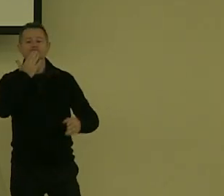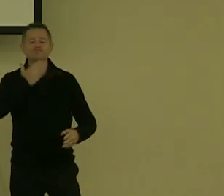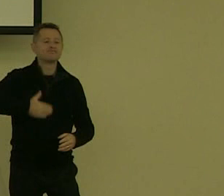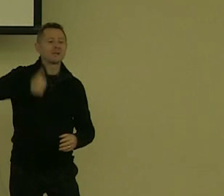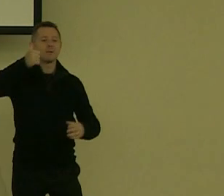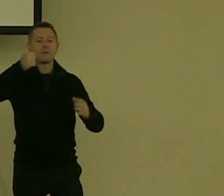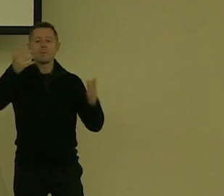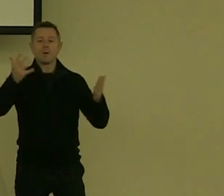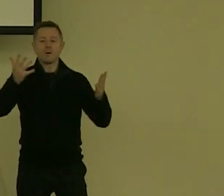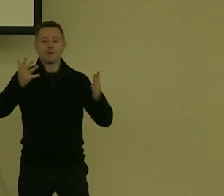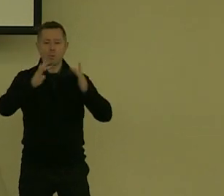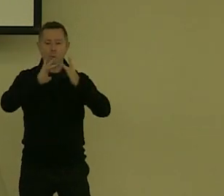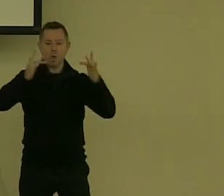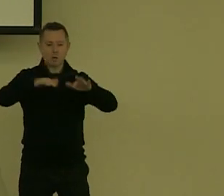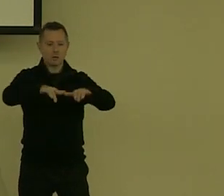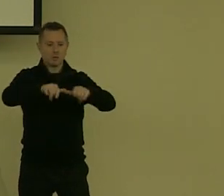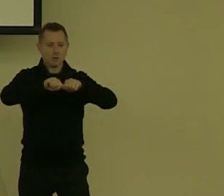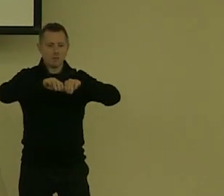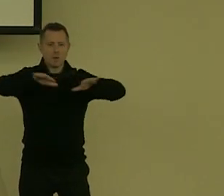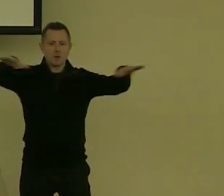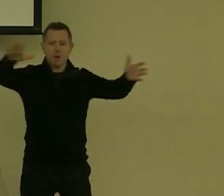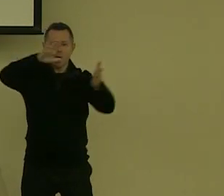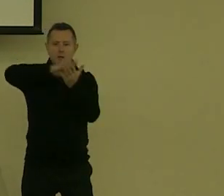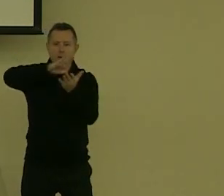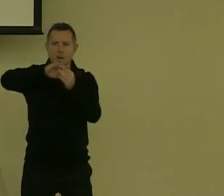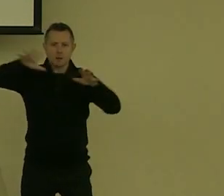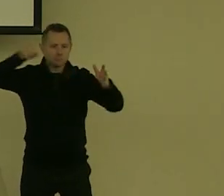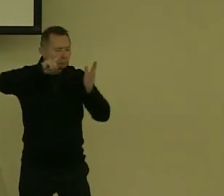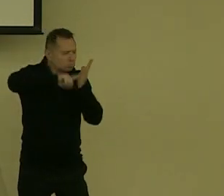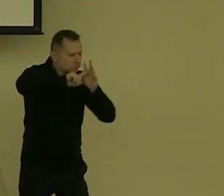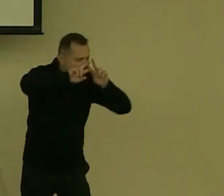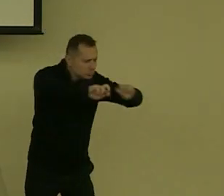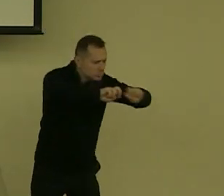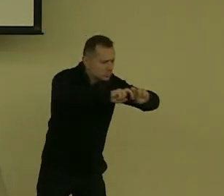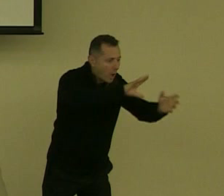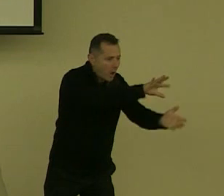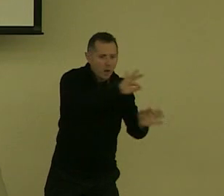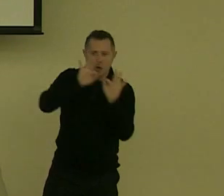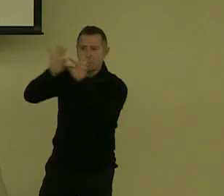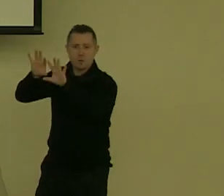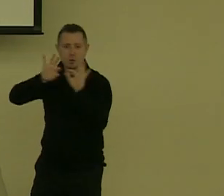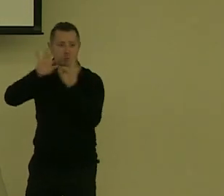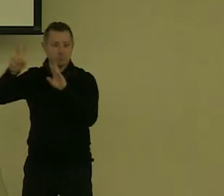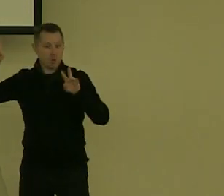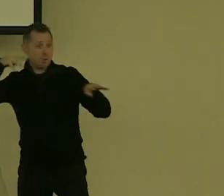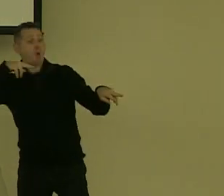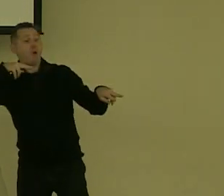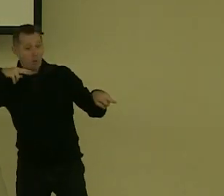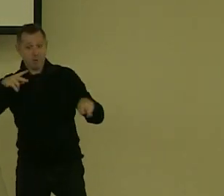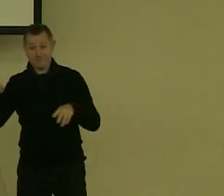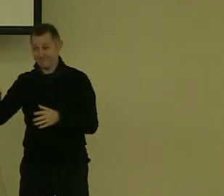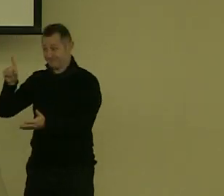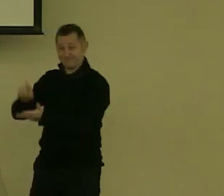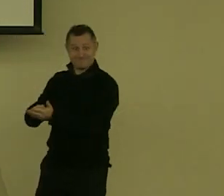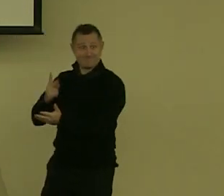BOCSS, or BOCSS, done in 2015. So the assemblage of books you see up on the table have been graciously